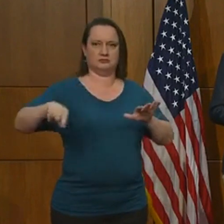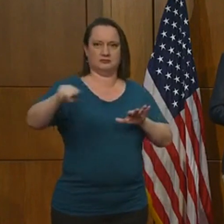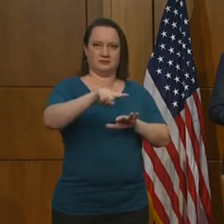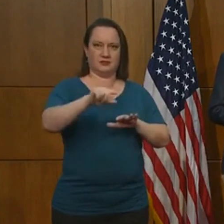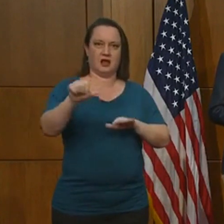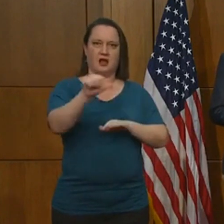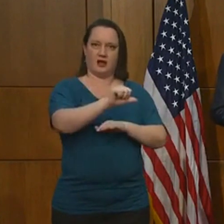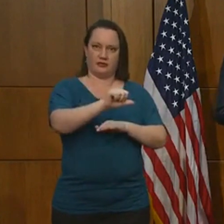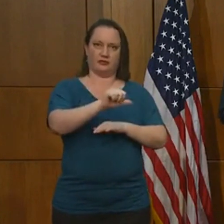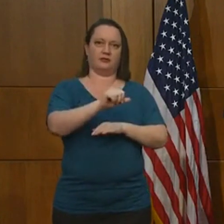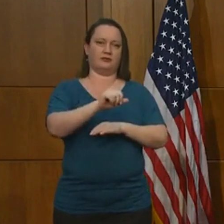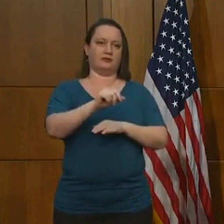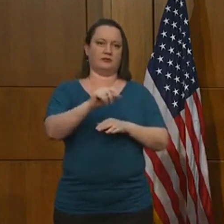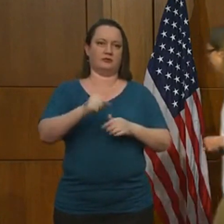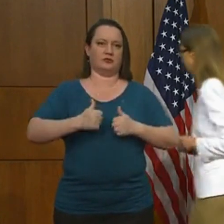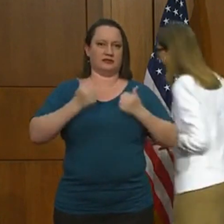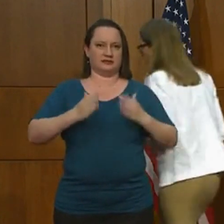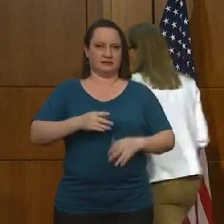prevention.